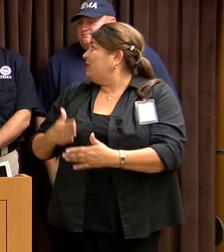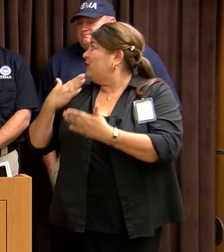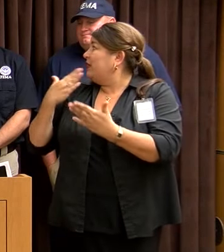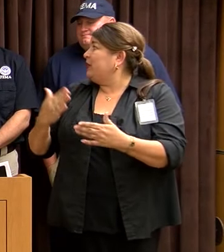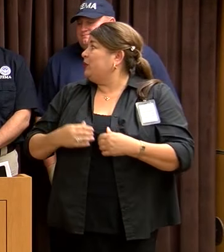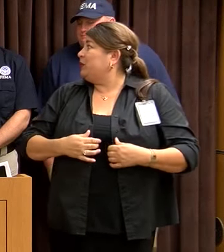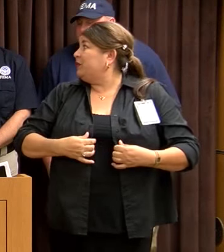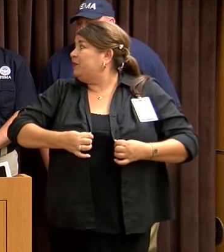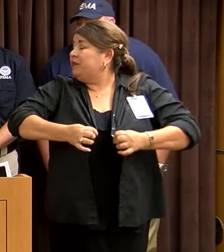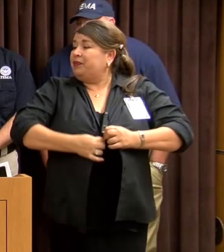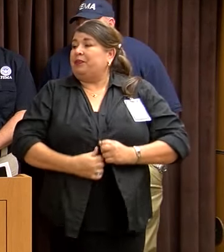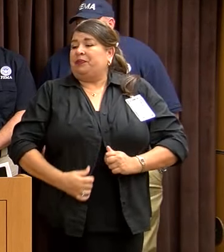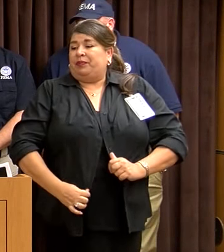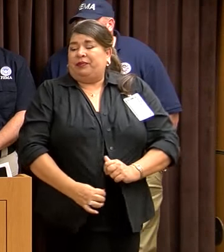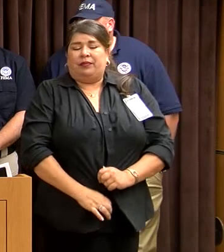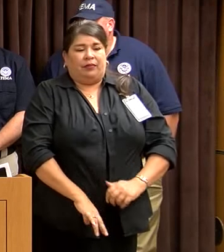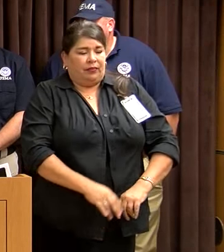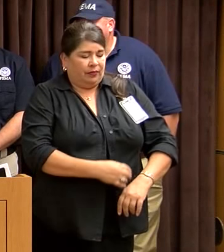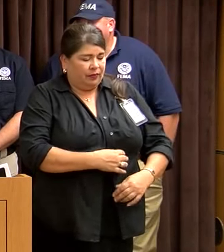it. Thank you, Mark.